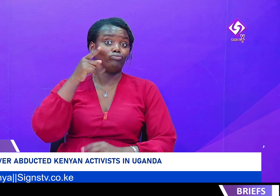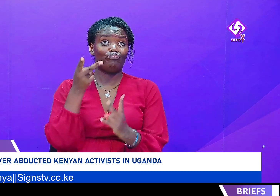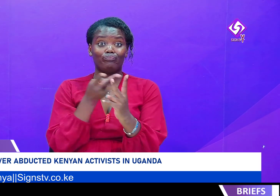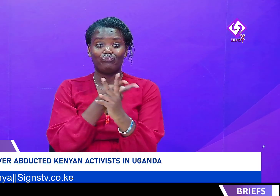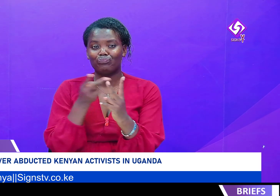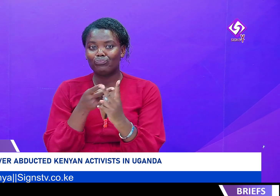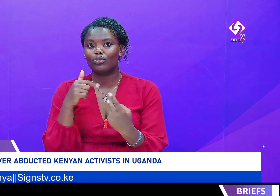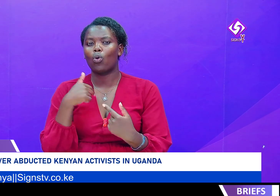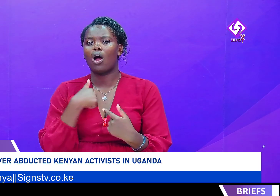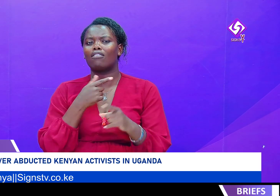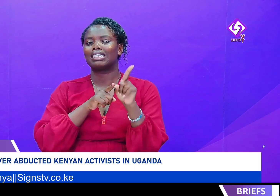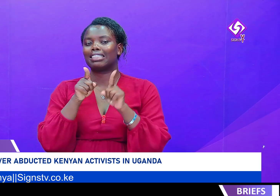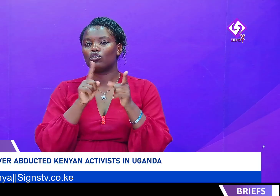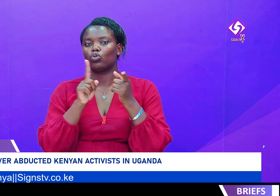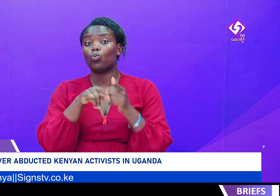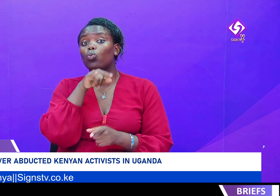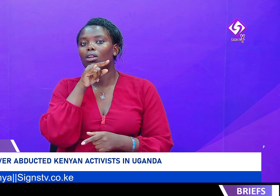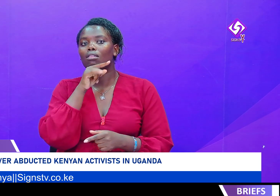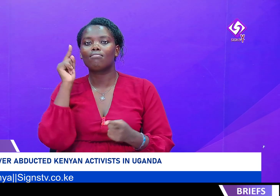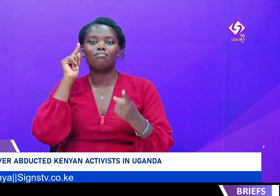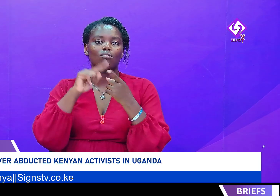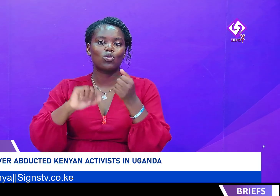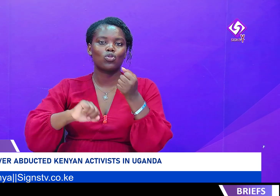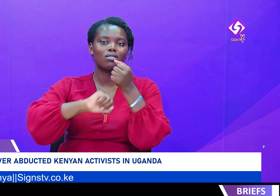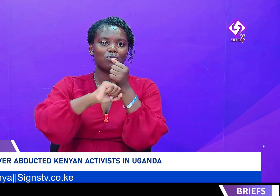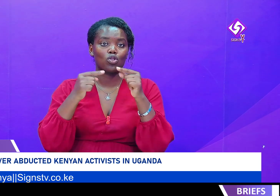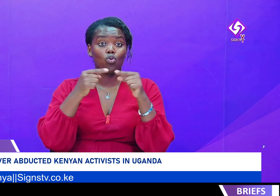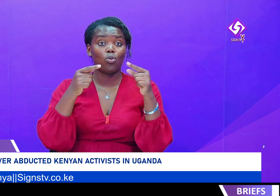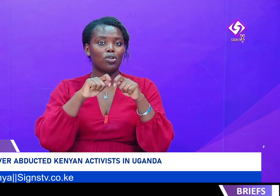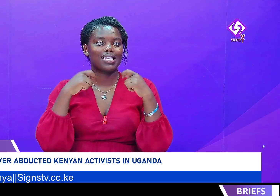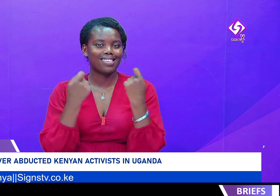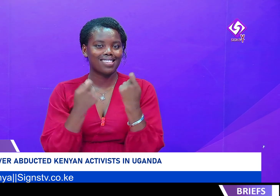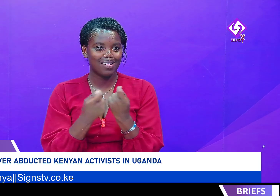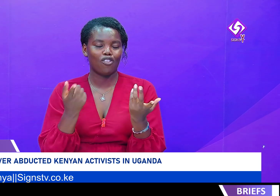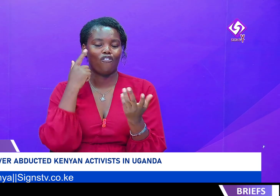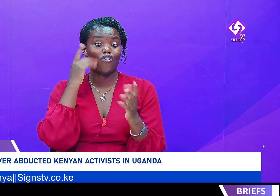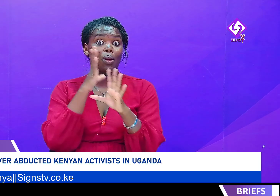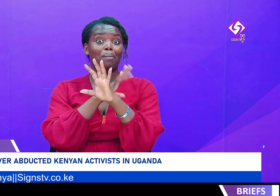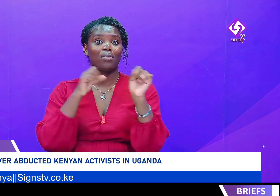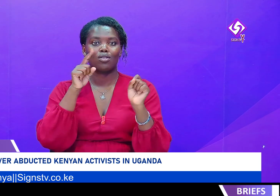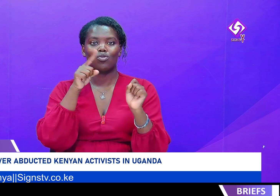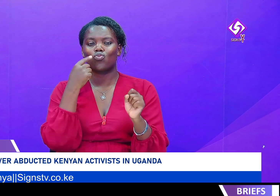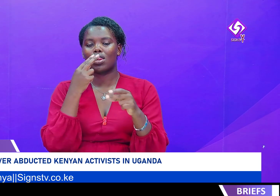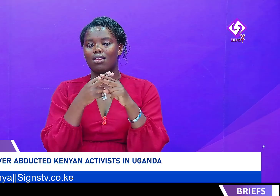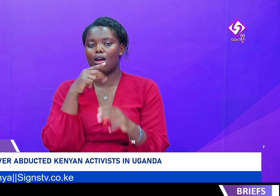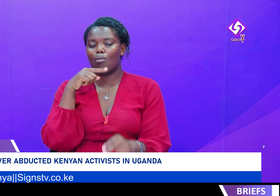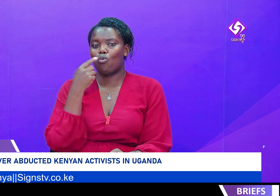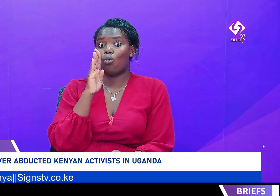The duo, who had traveled to Uganda to lead support to